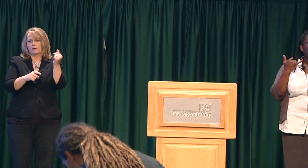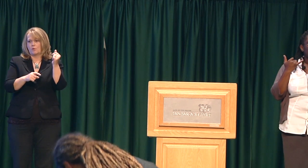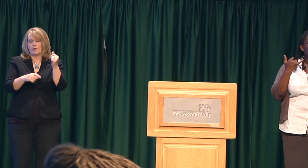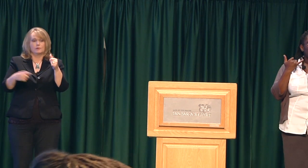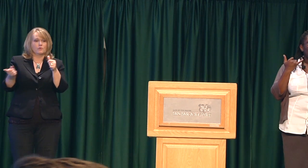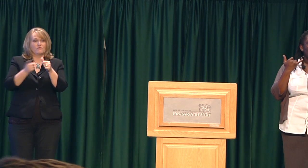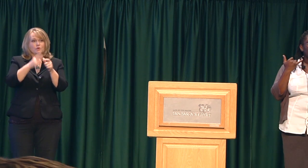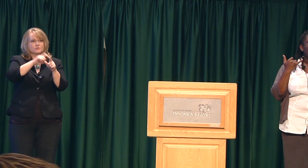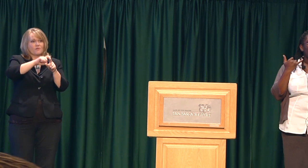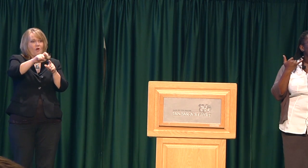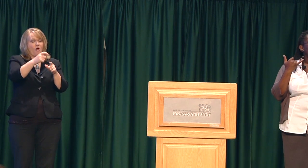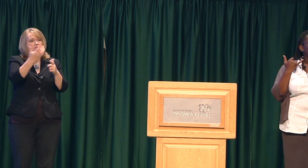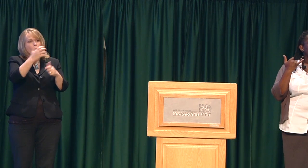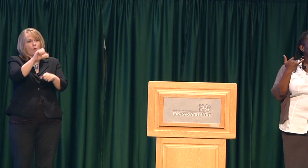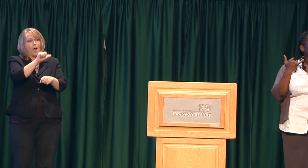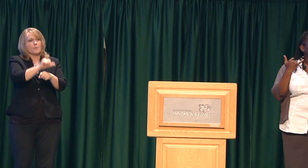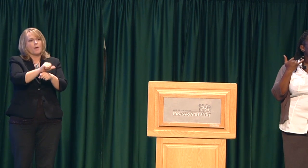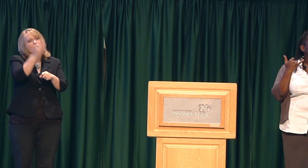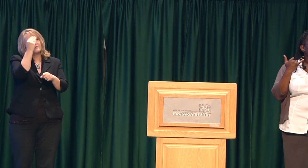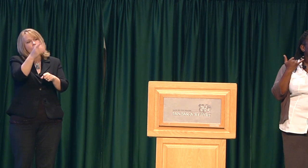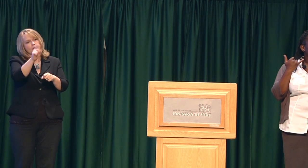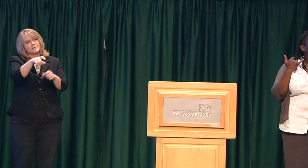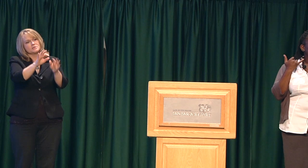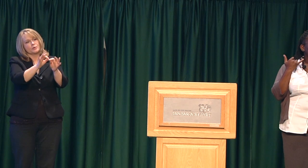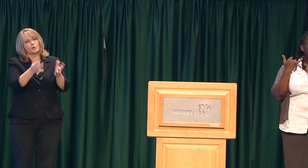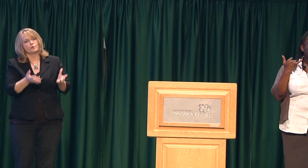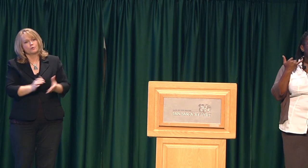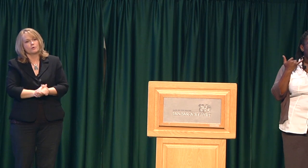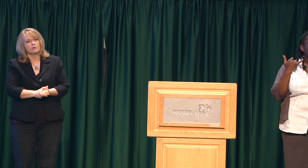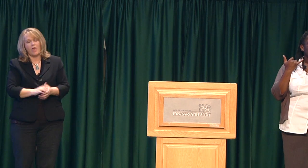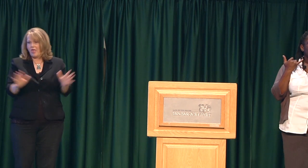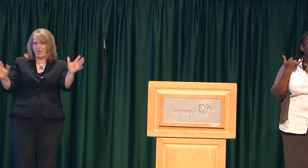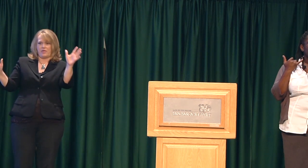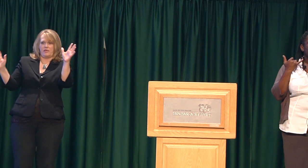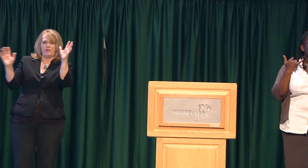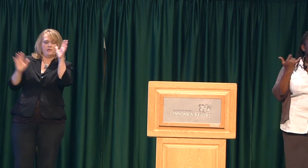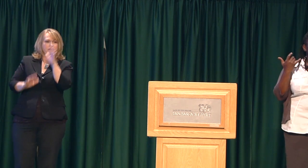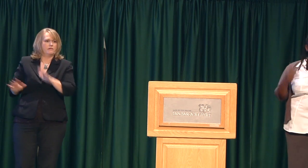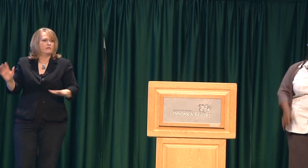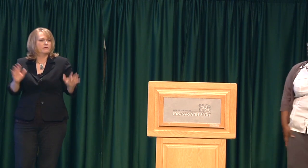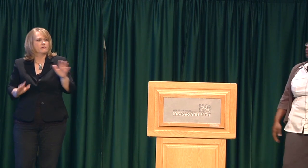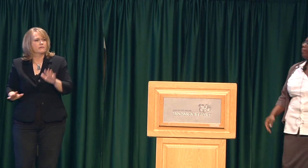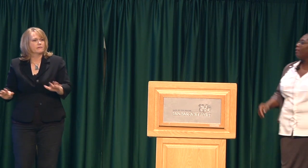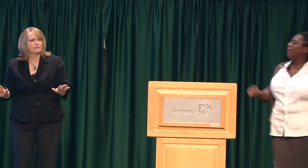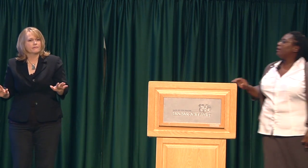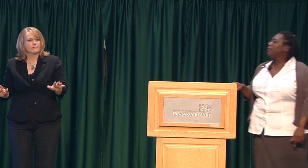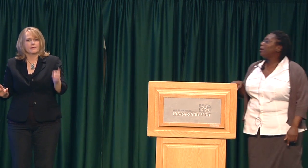appointment and say, okay, I need an interpreter, break it.